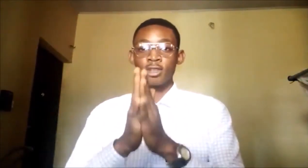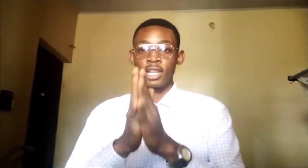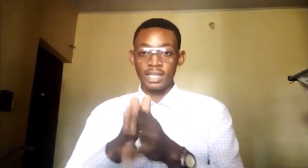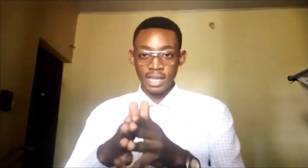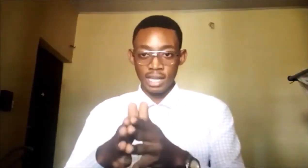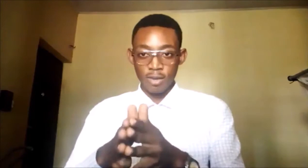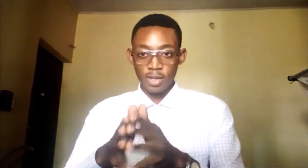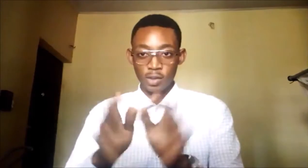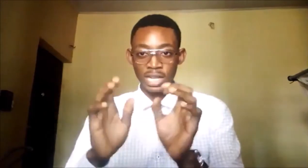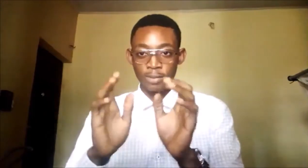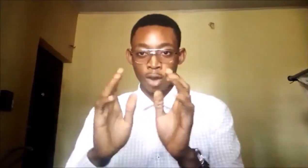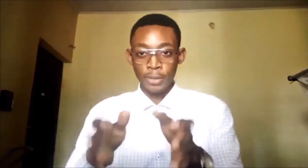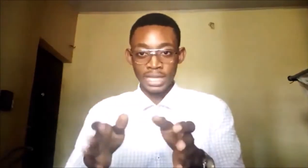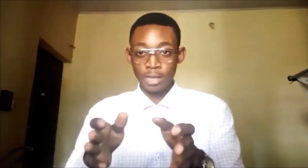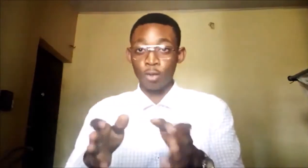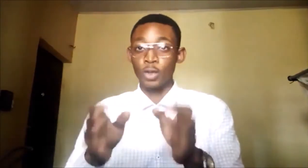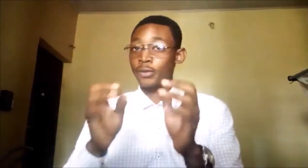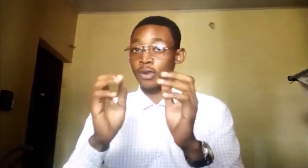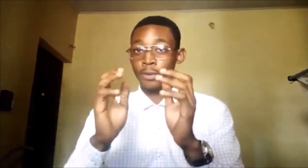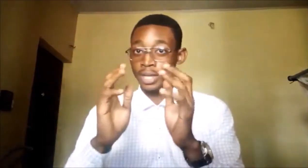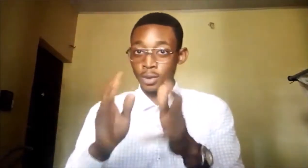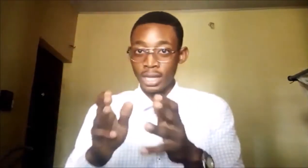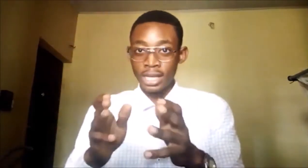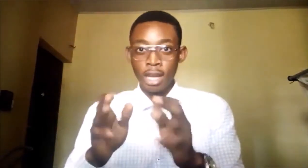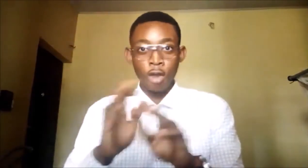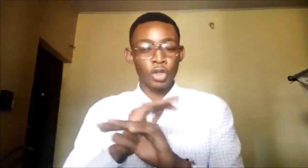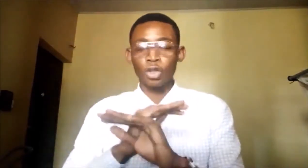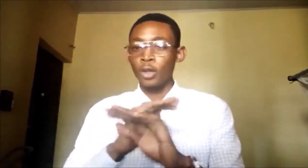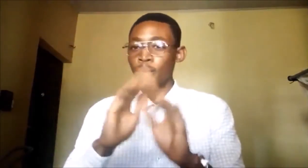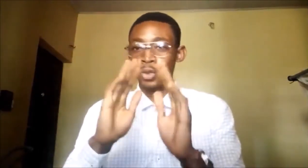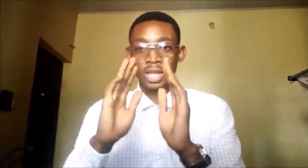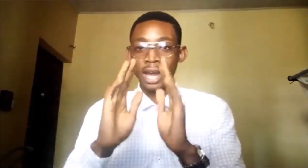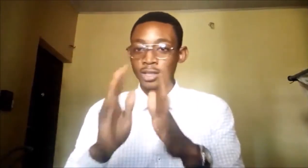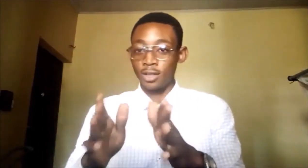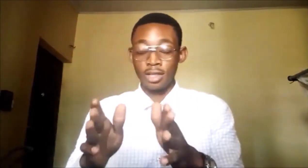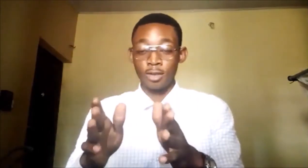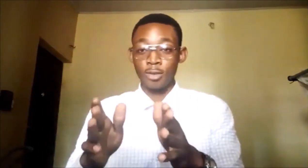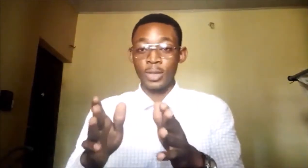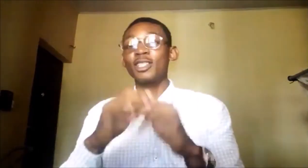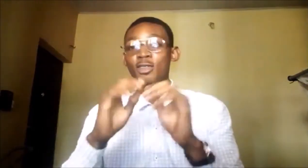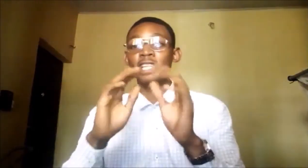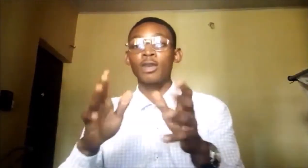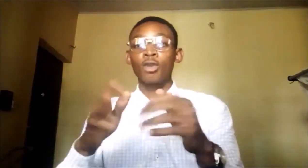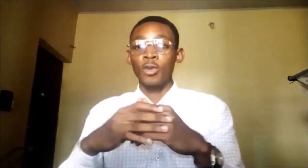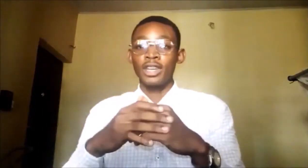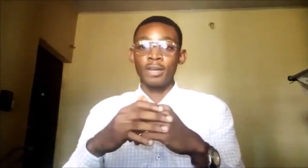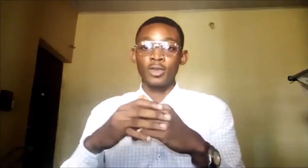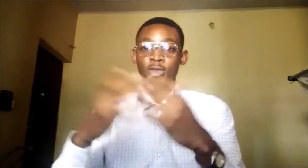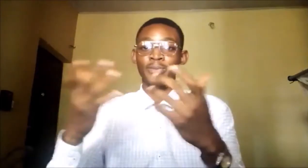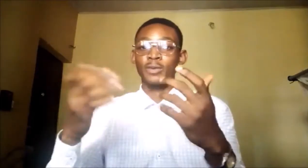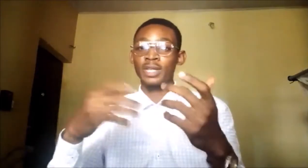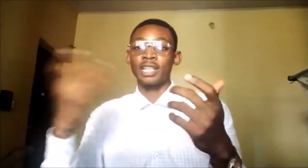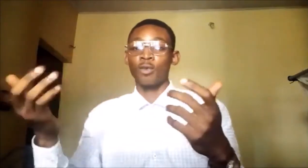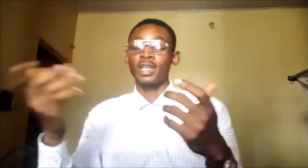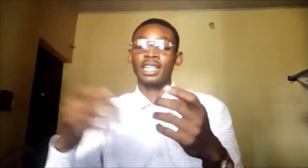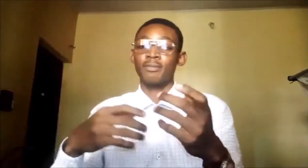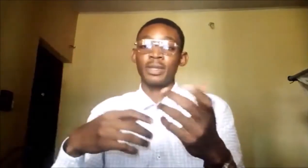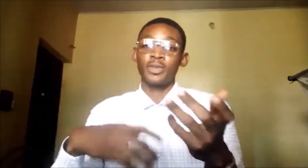learn sign language, so let's be committed to what we've come here to learn. We should not post ads on this group. It's really cool when you're able to speak with that one that people